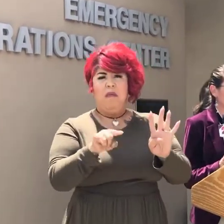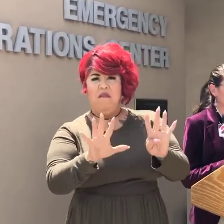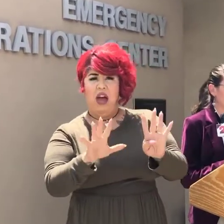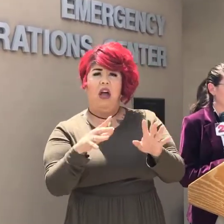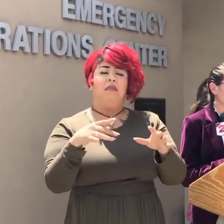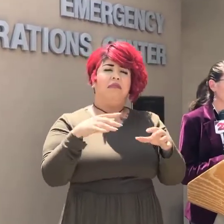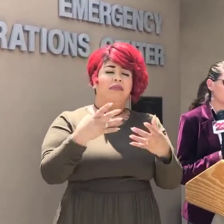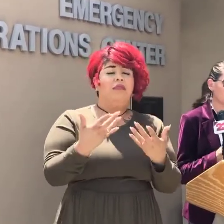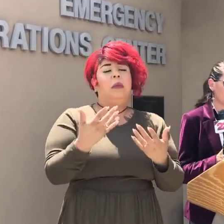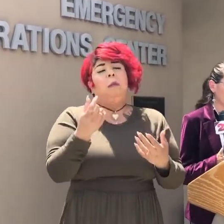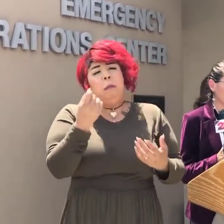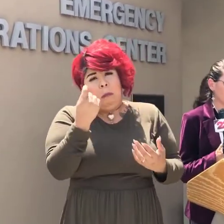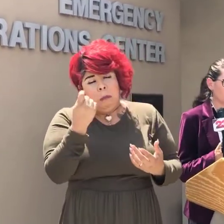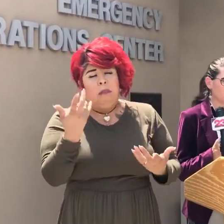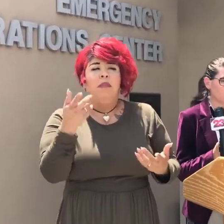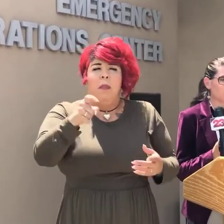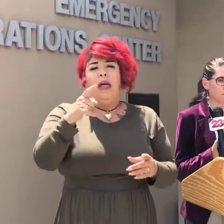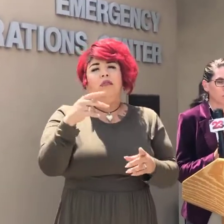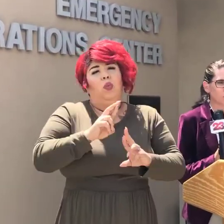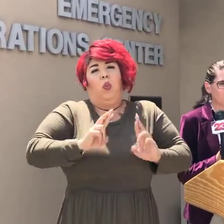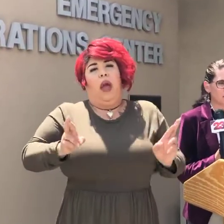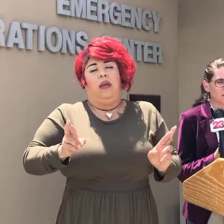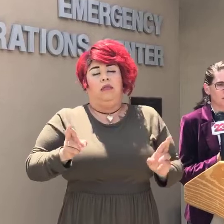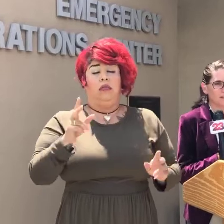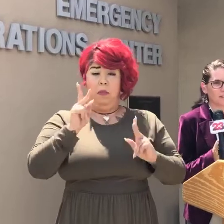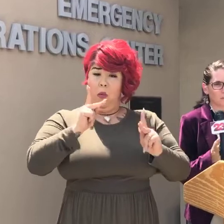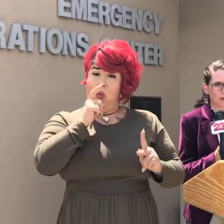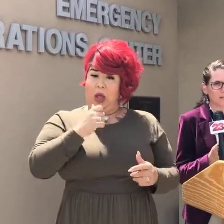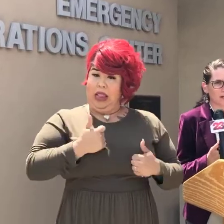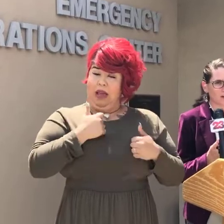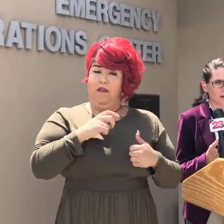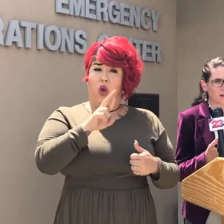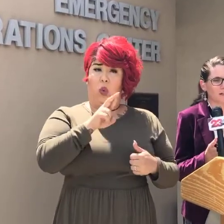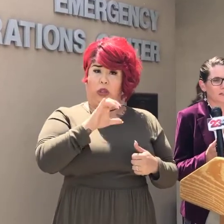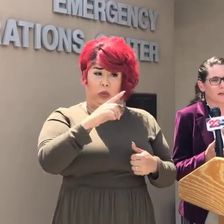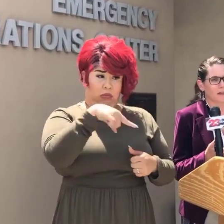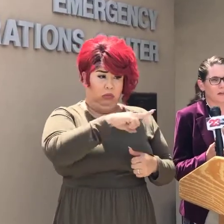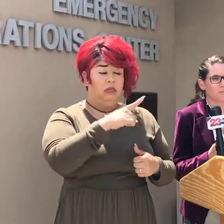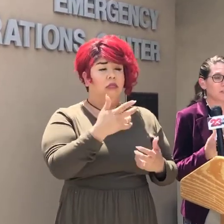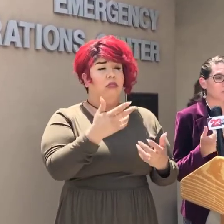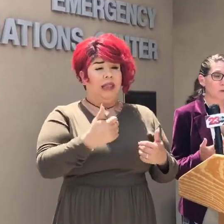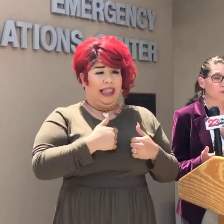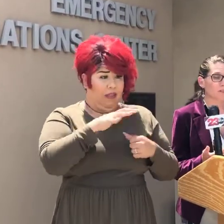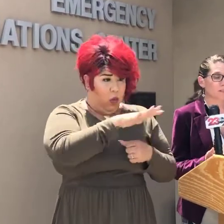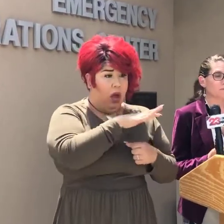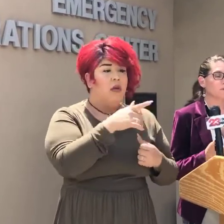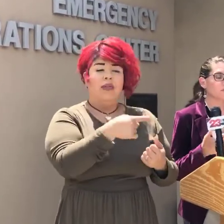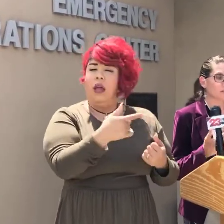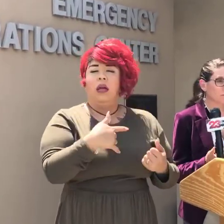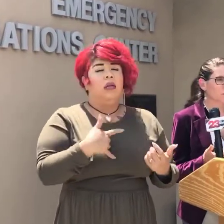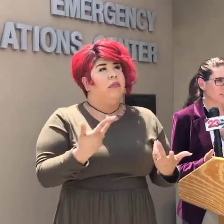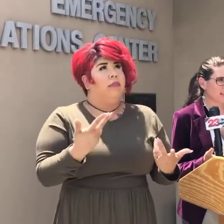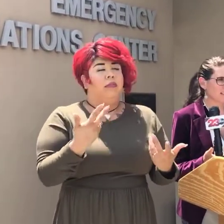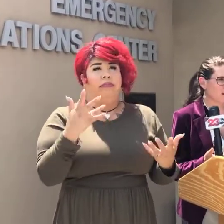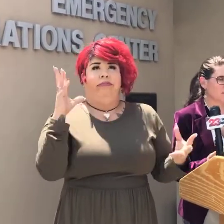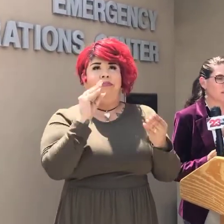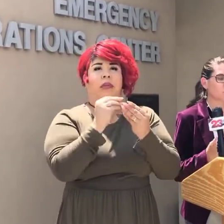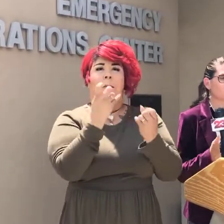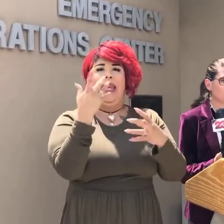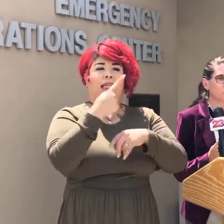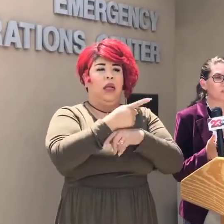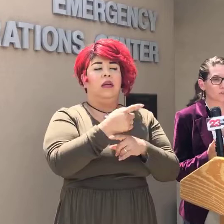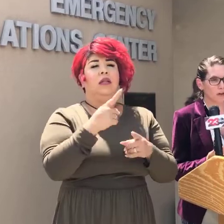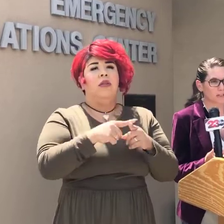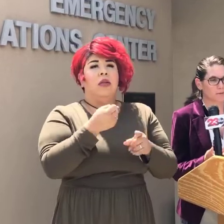prepared. The folks in Ridgecrest and around the area have been exposed to this for several days now.